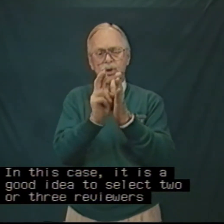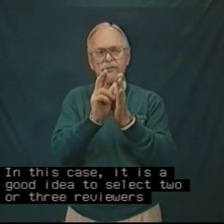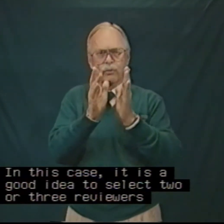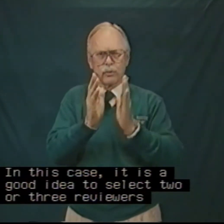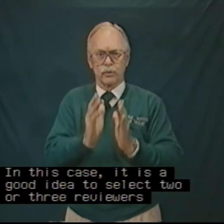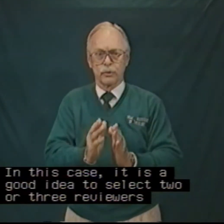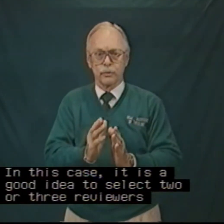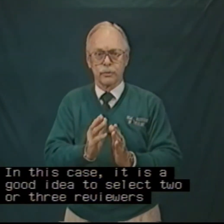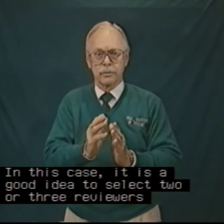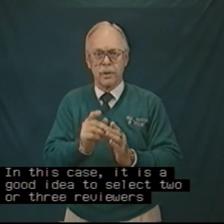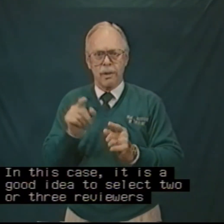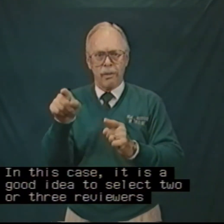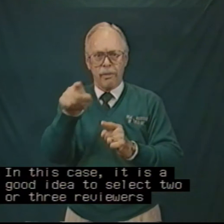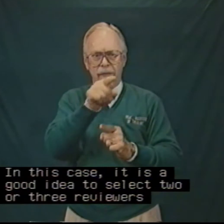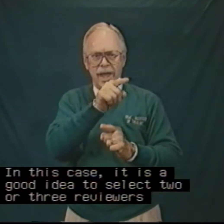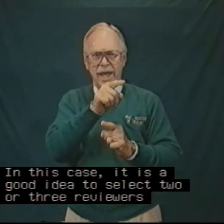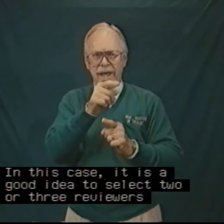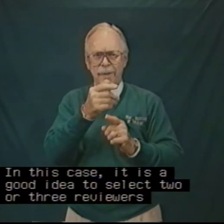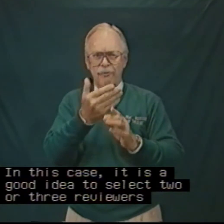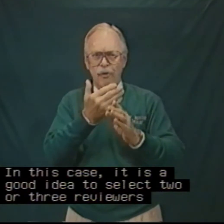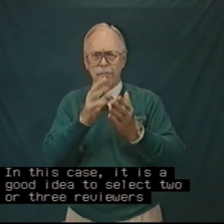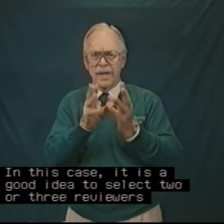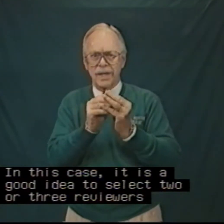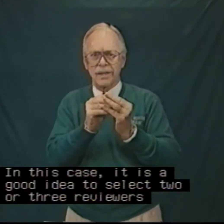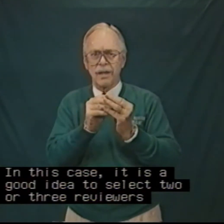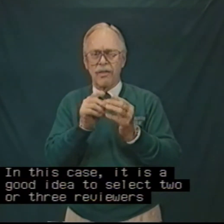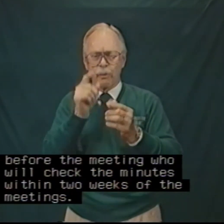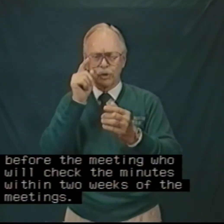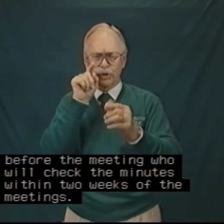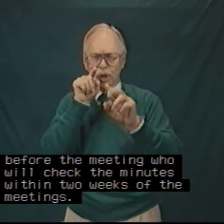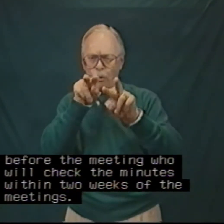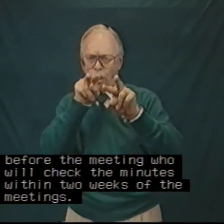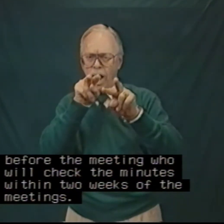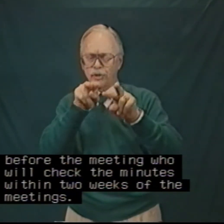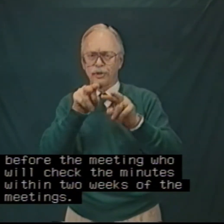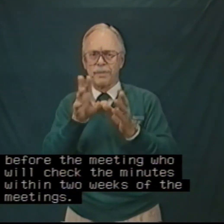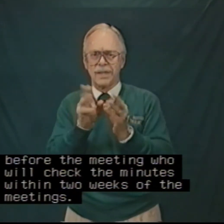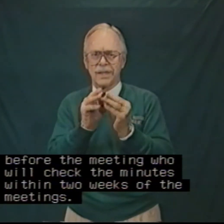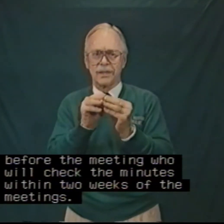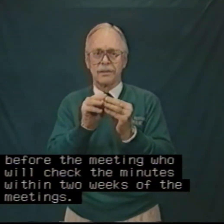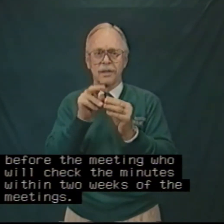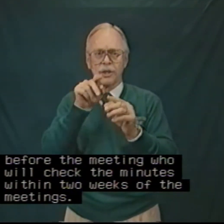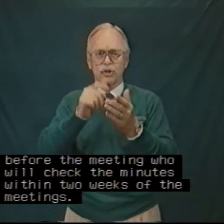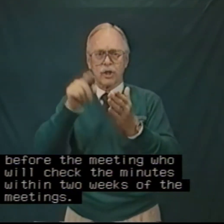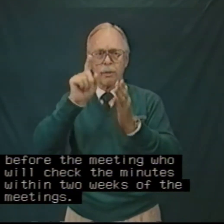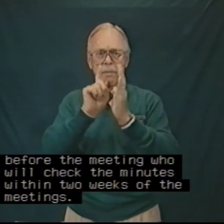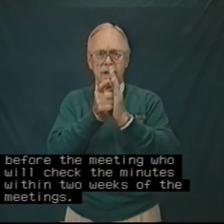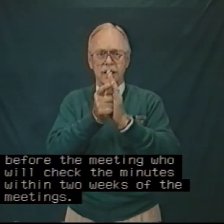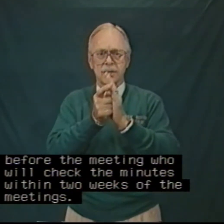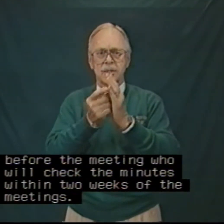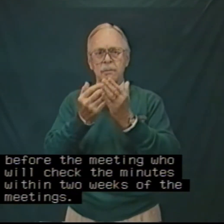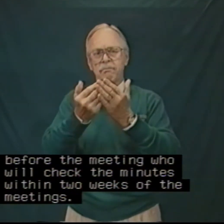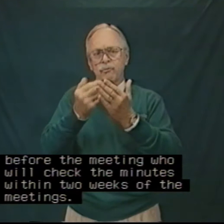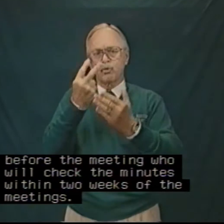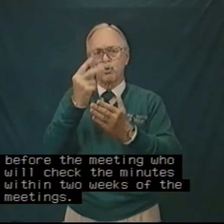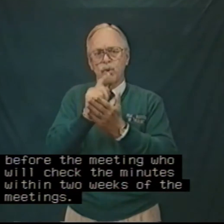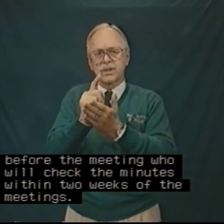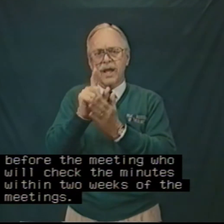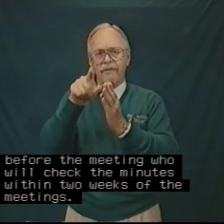sign them, and then the minutes become accepted. They are printed and distributed before the next meeting. They do